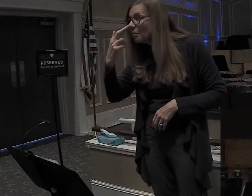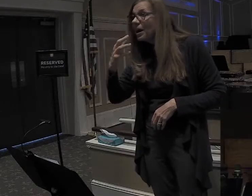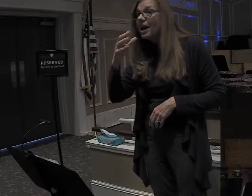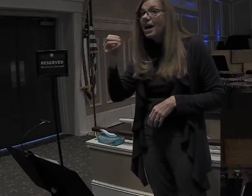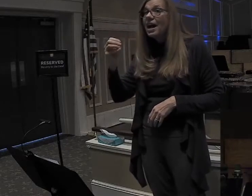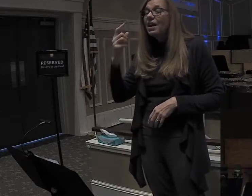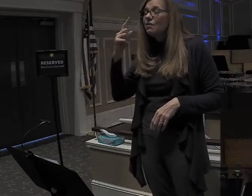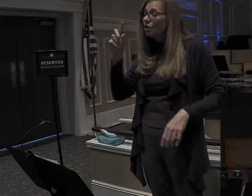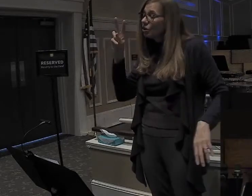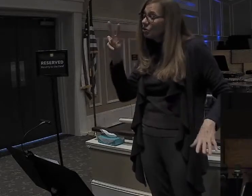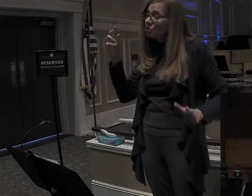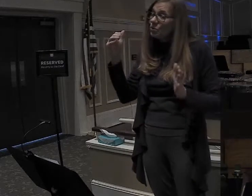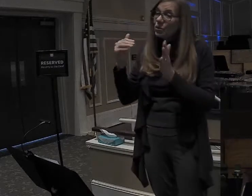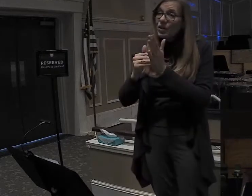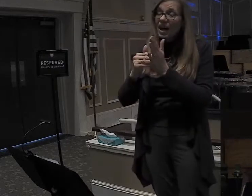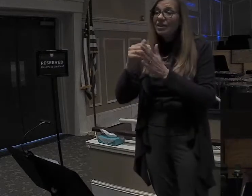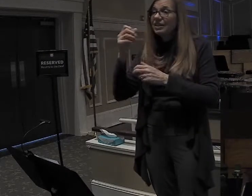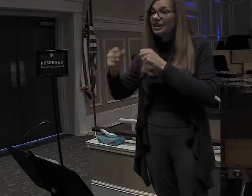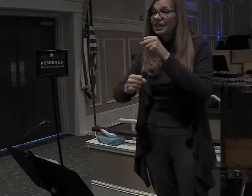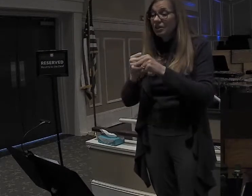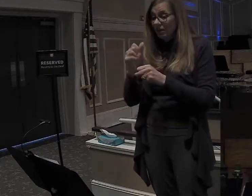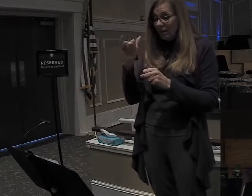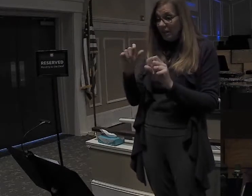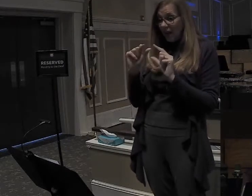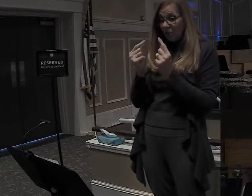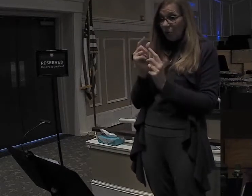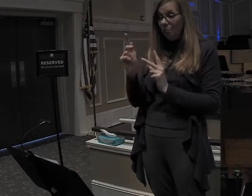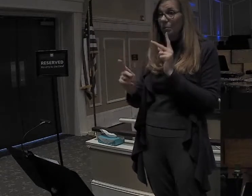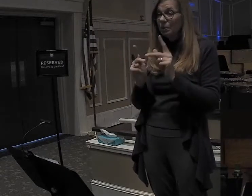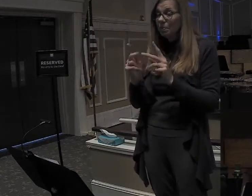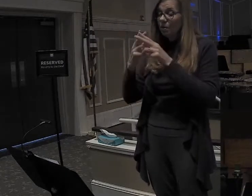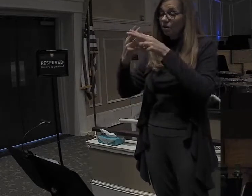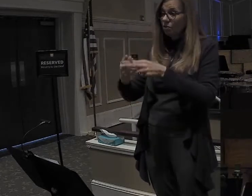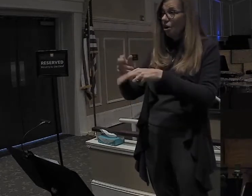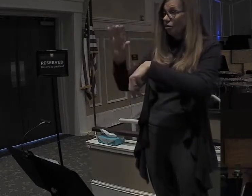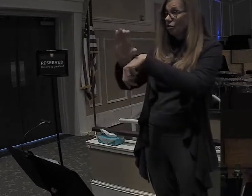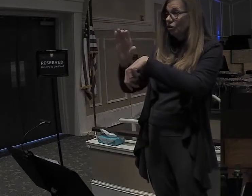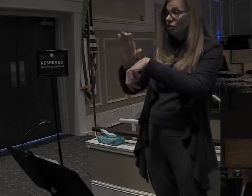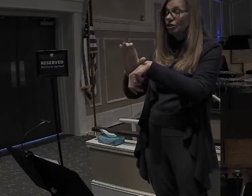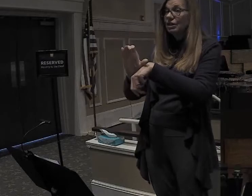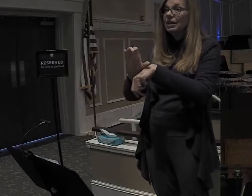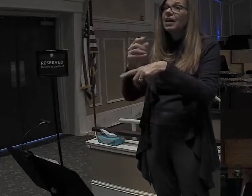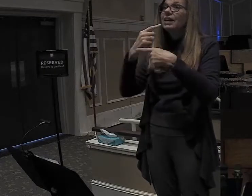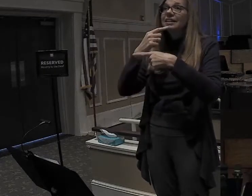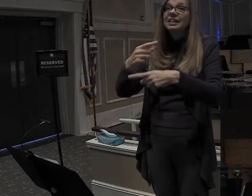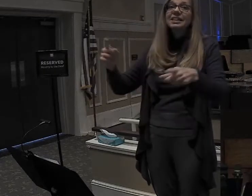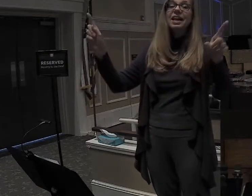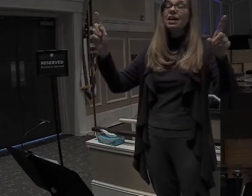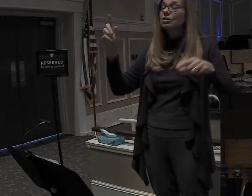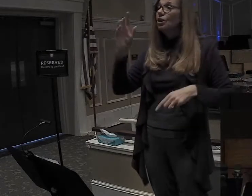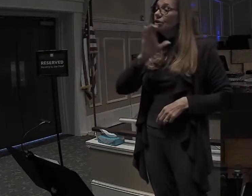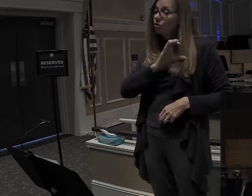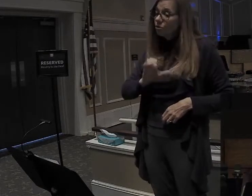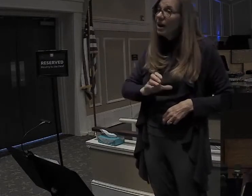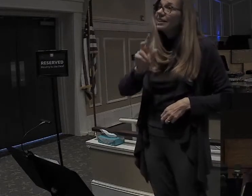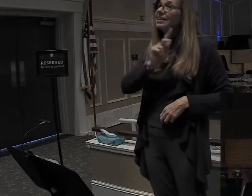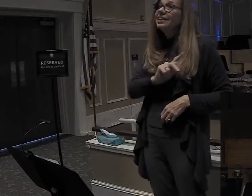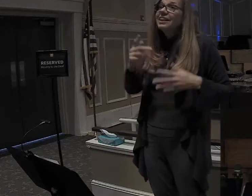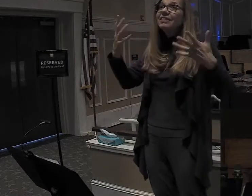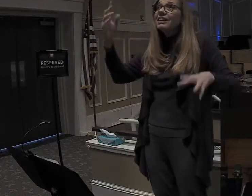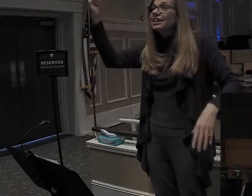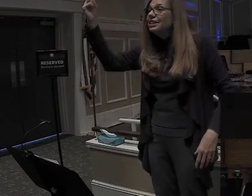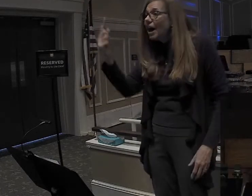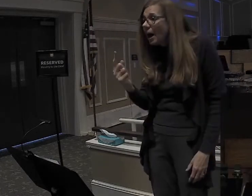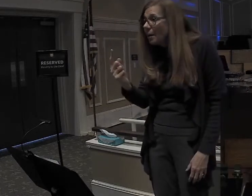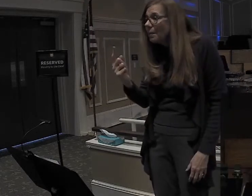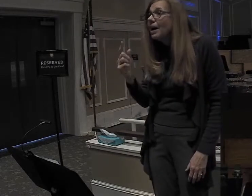over 2,000 years, this group of people called the church has announced that Christ the King has come